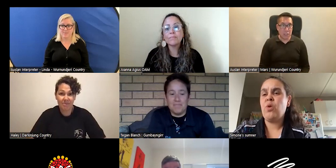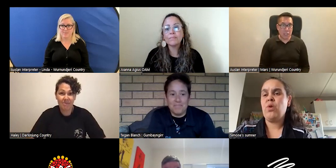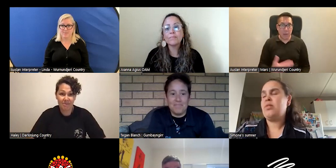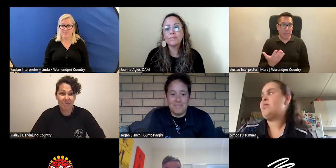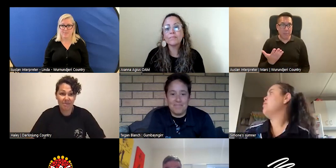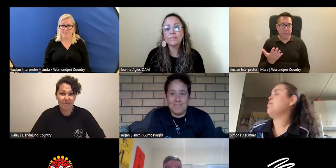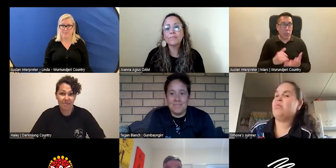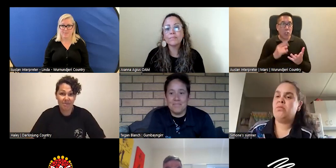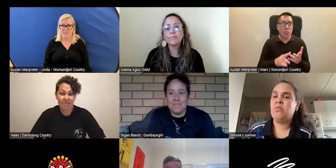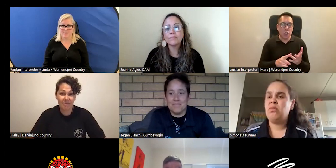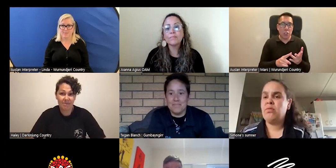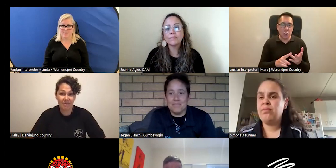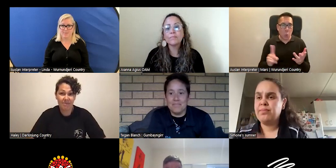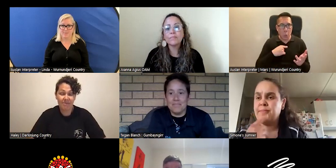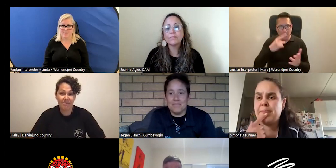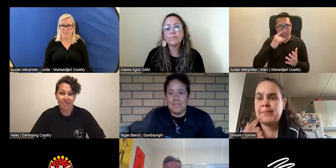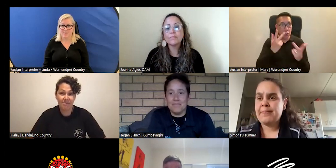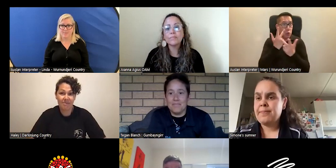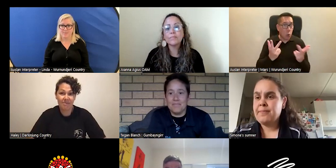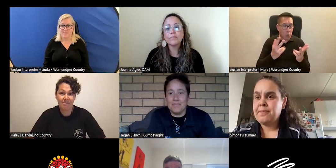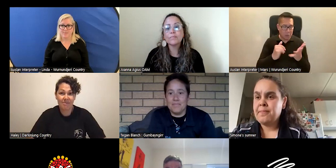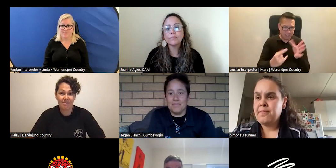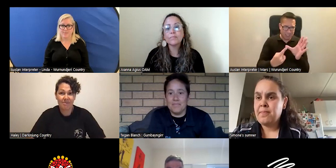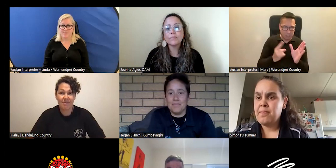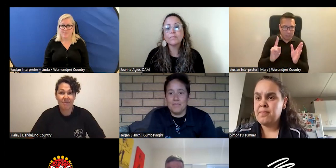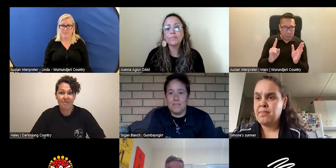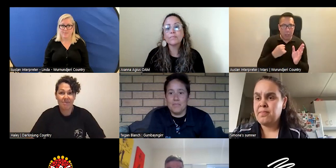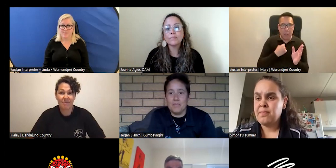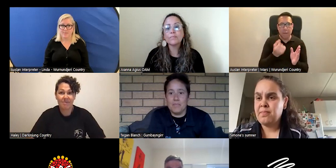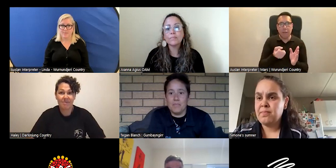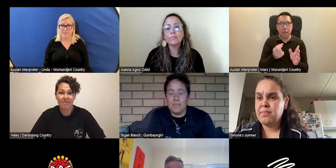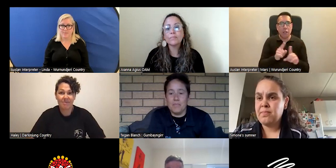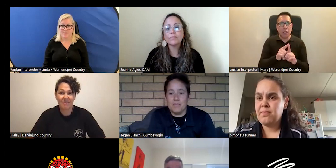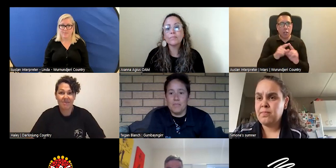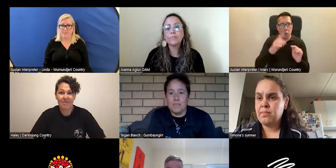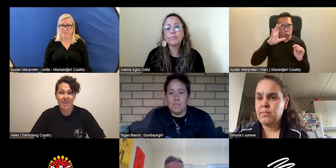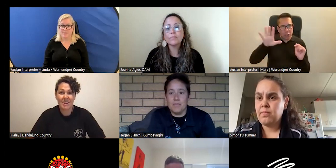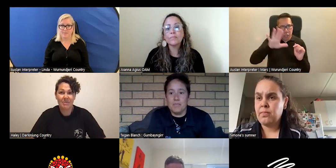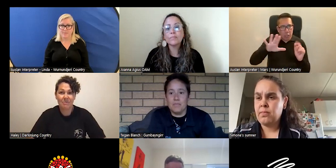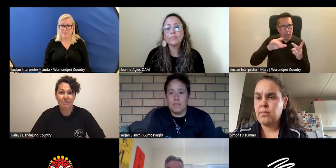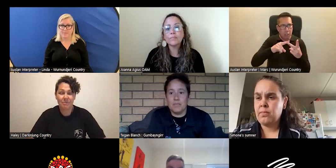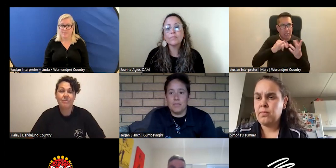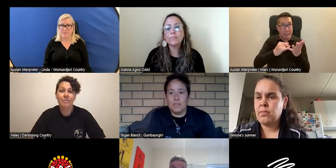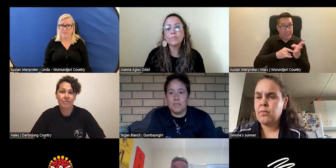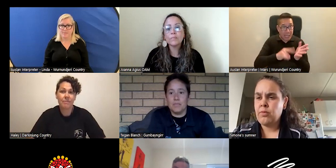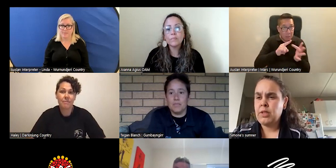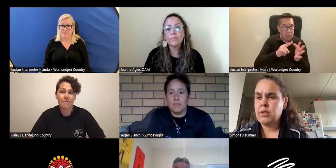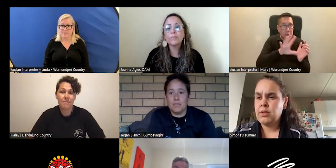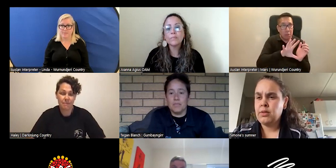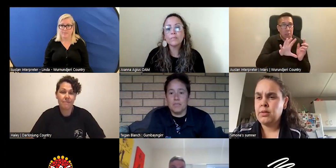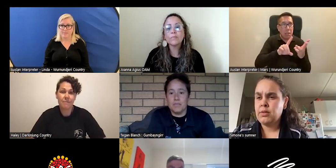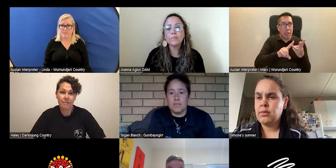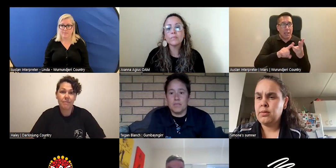So what we're able to demonstrate in South Australia is you can have region, state, national